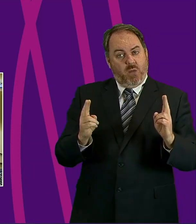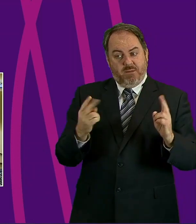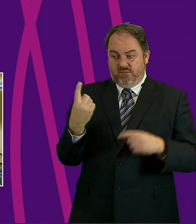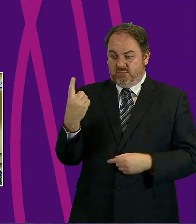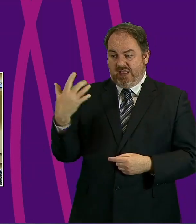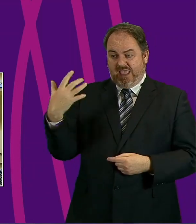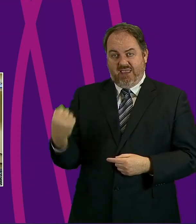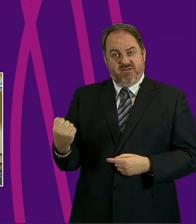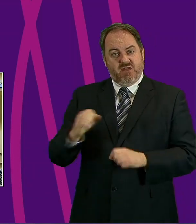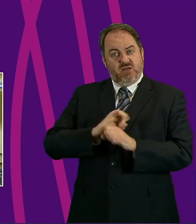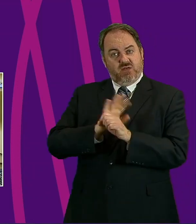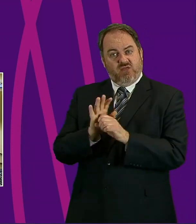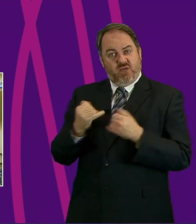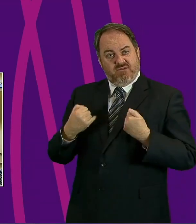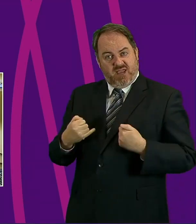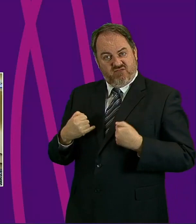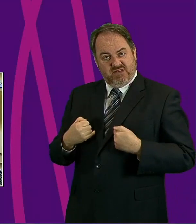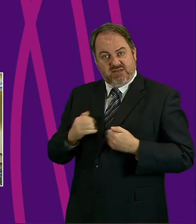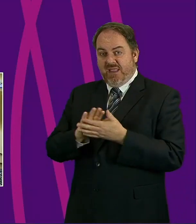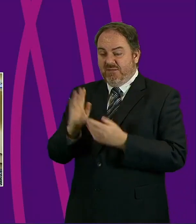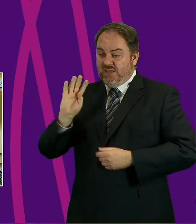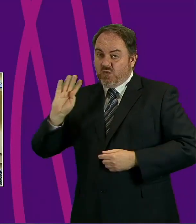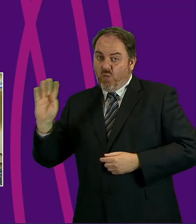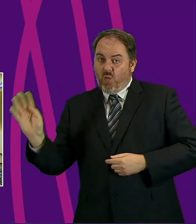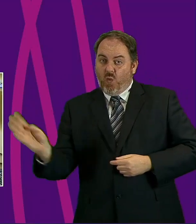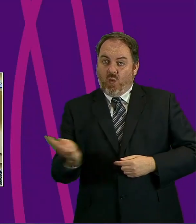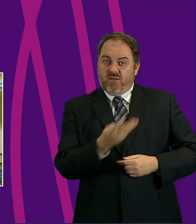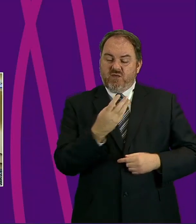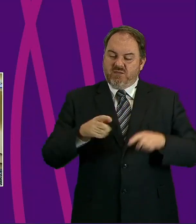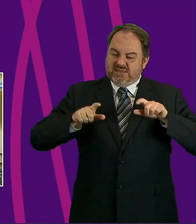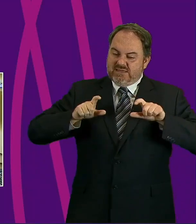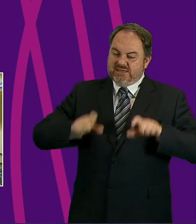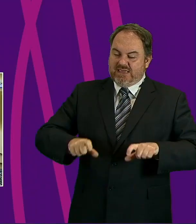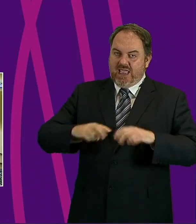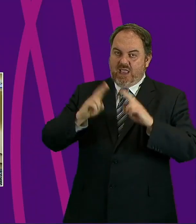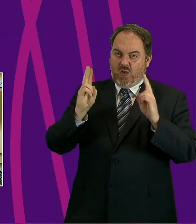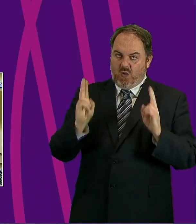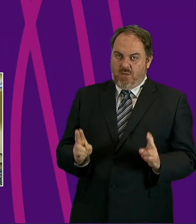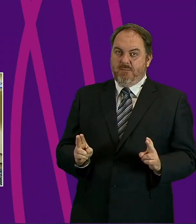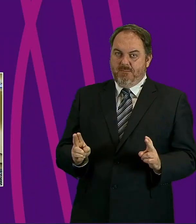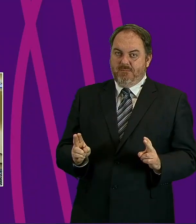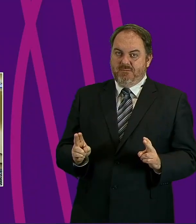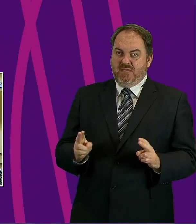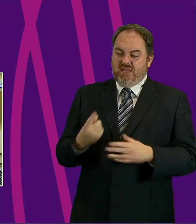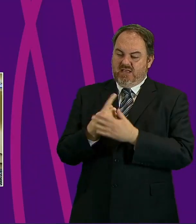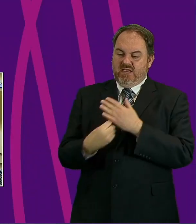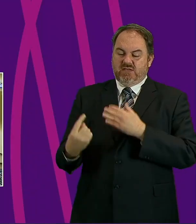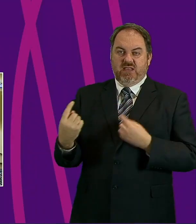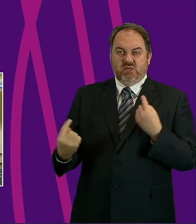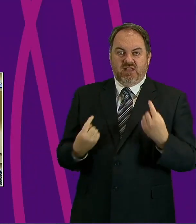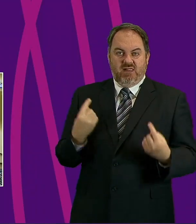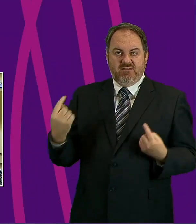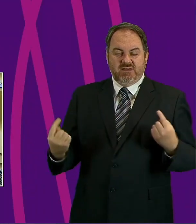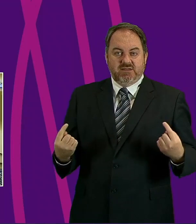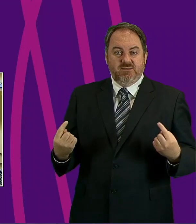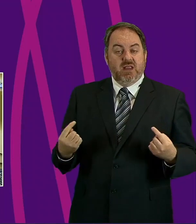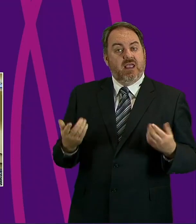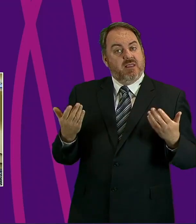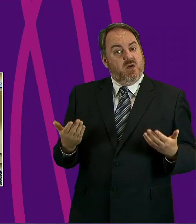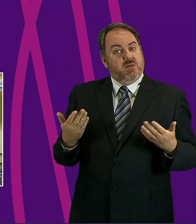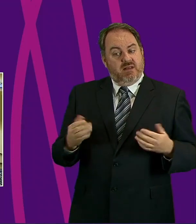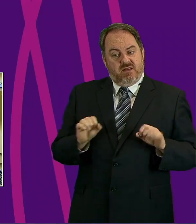then you should stay at home and isolate completely. Today's figures, Presiding Officer, show that all of this is making a difference. It is slowing down